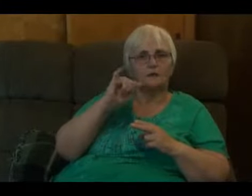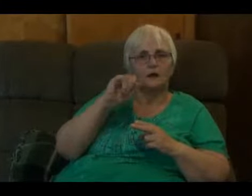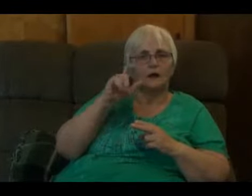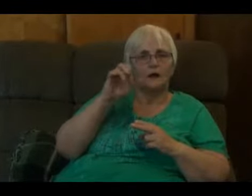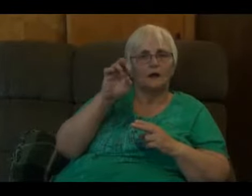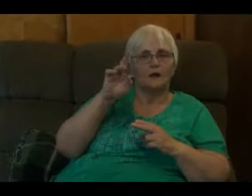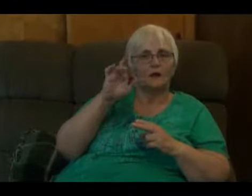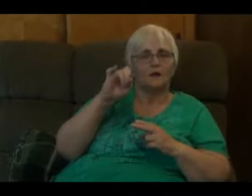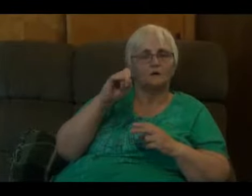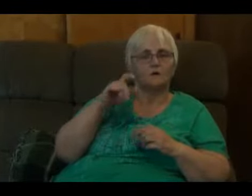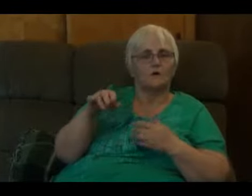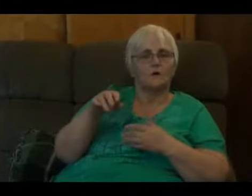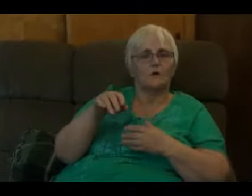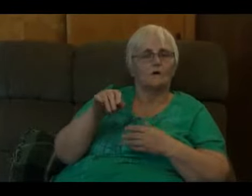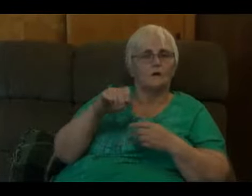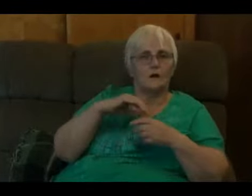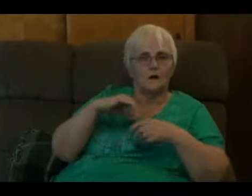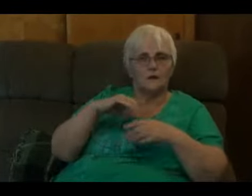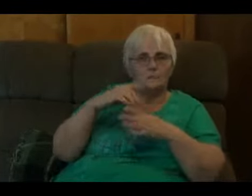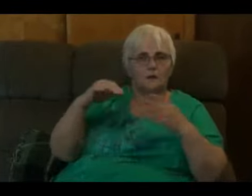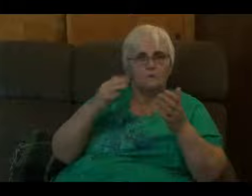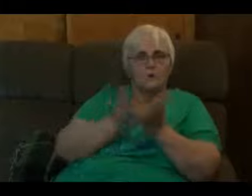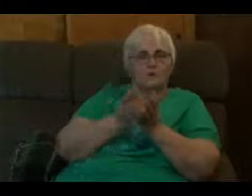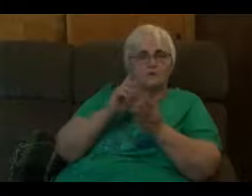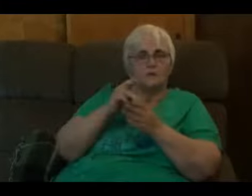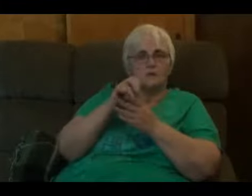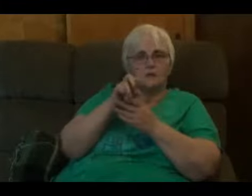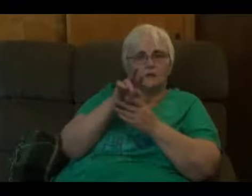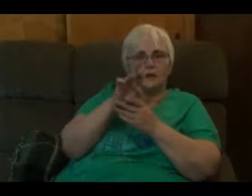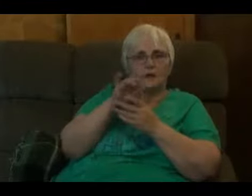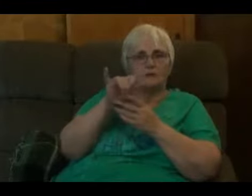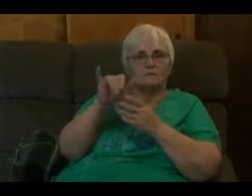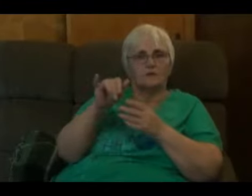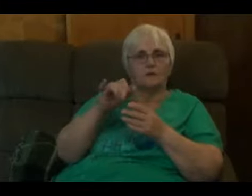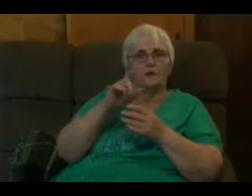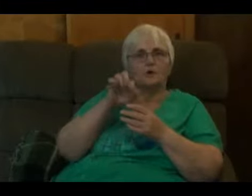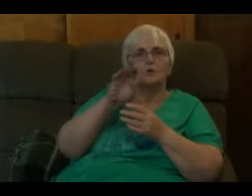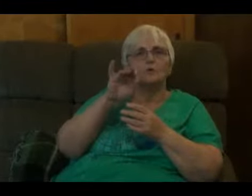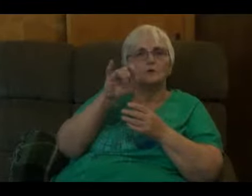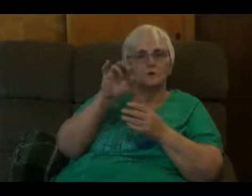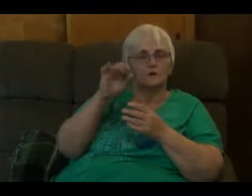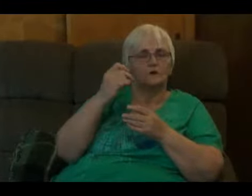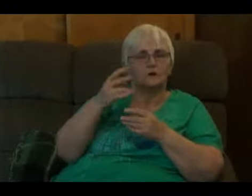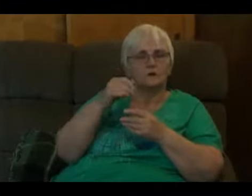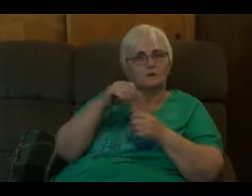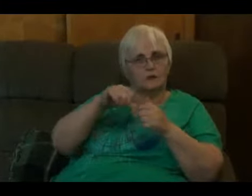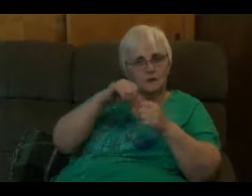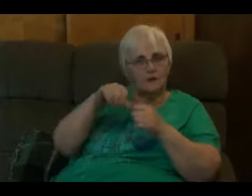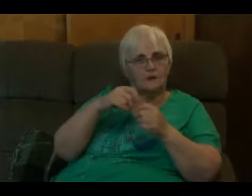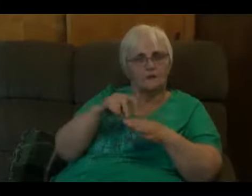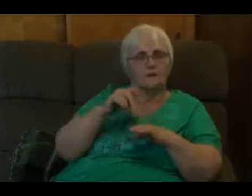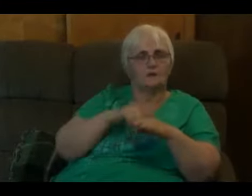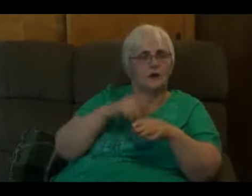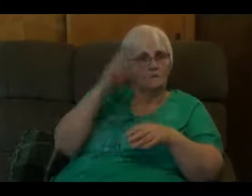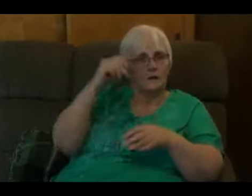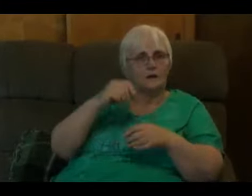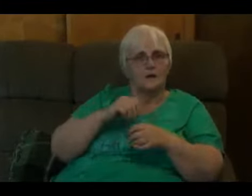on destroyers or cruisers in the Navy. And they all, you know, you'll see them, they hang out. Guys that ride Harleys,